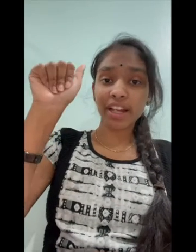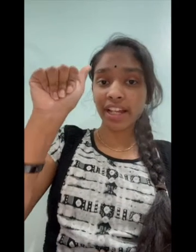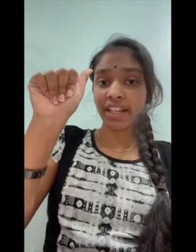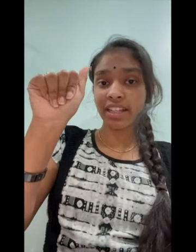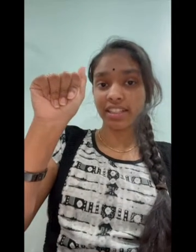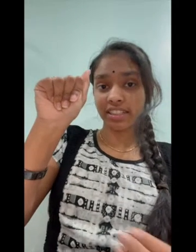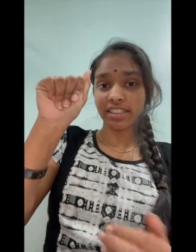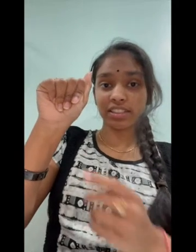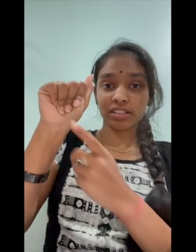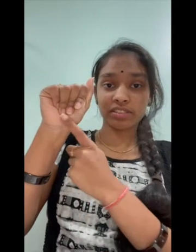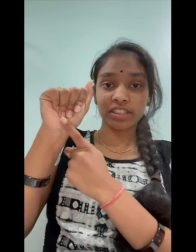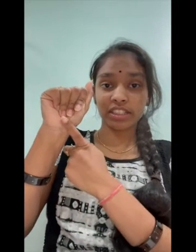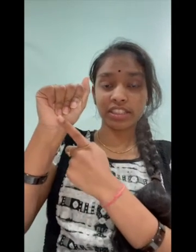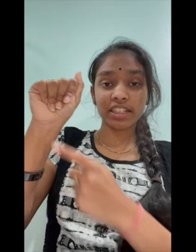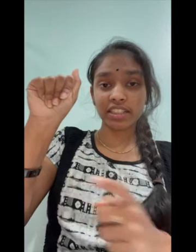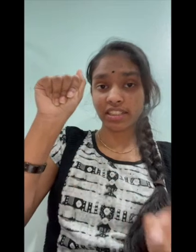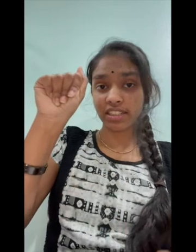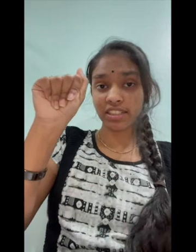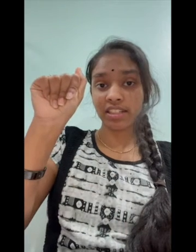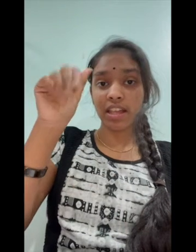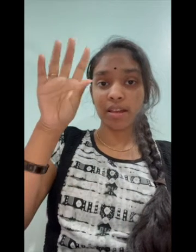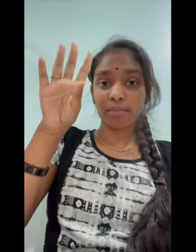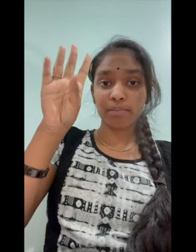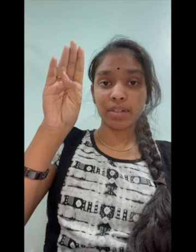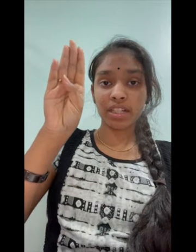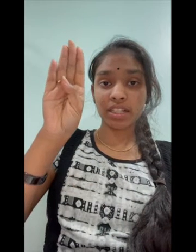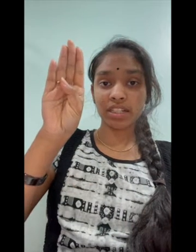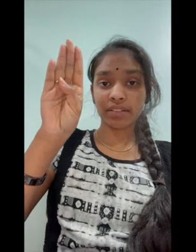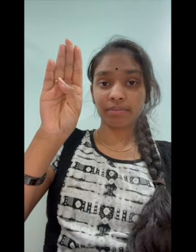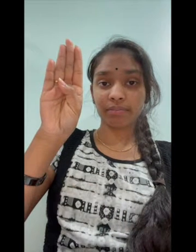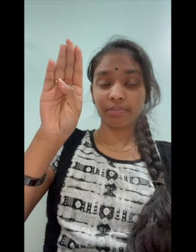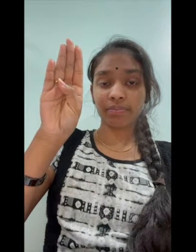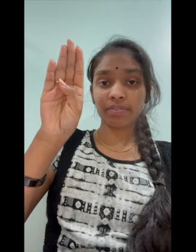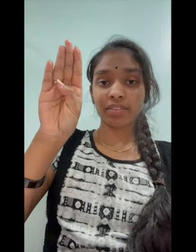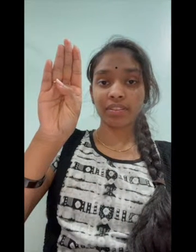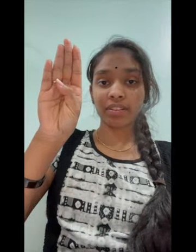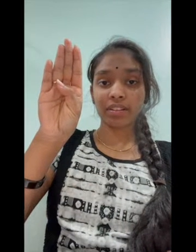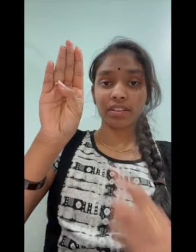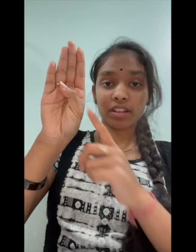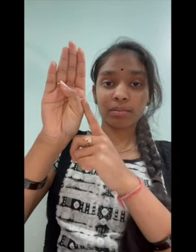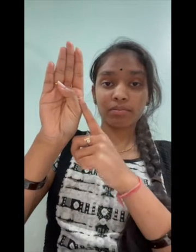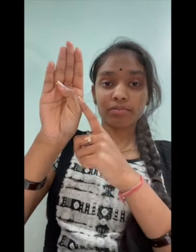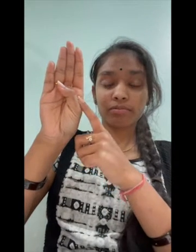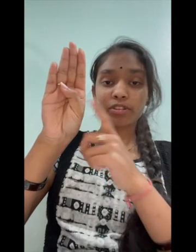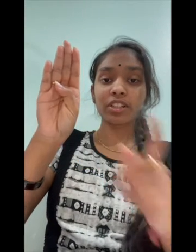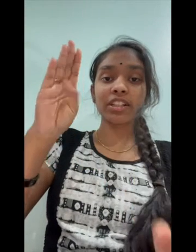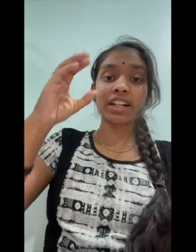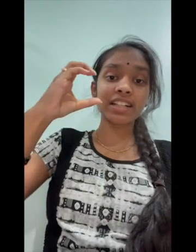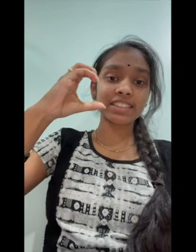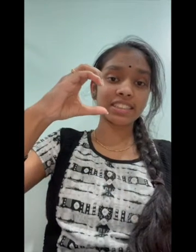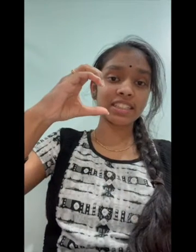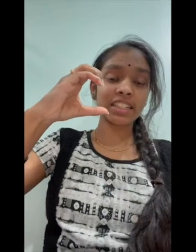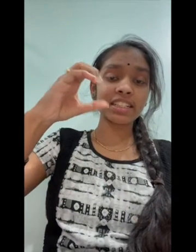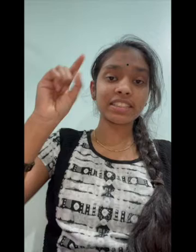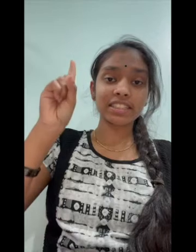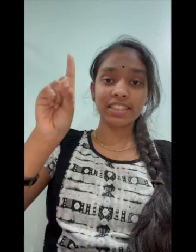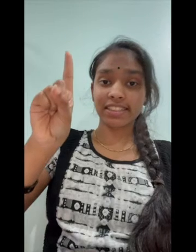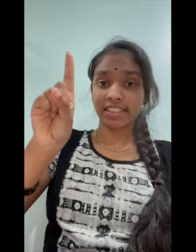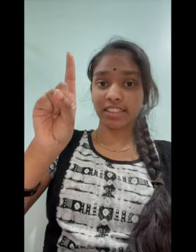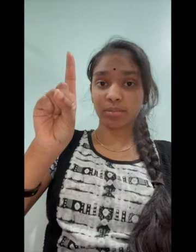A is all the fingers together. B, thumb look at. C, D is just